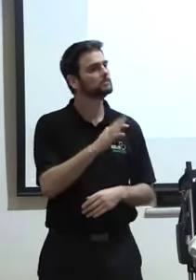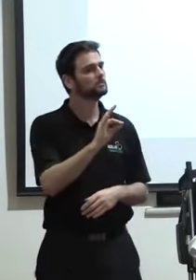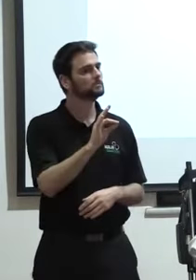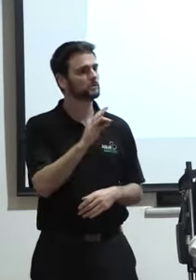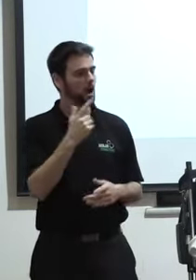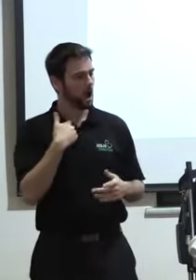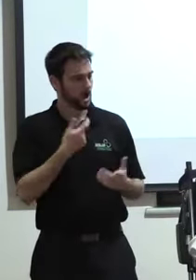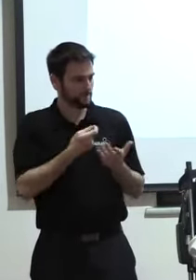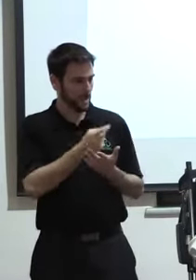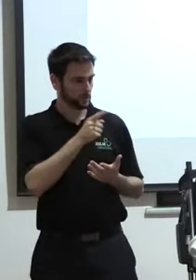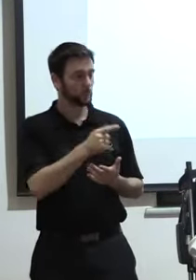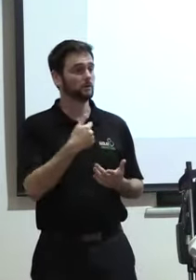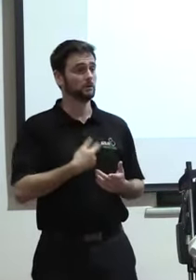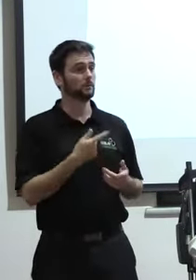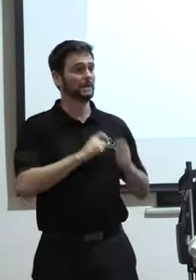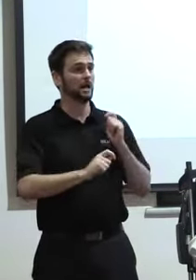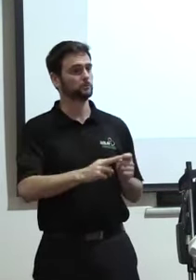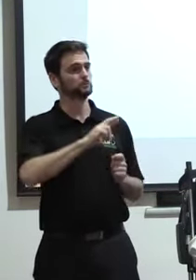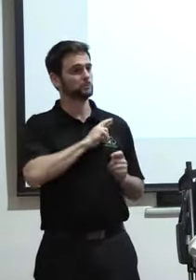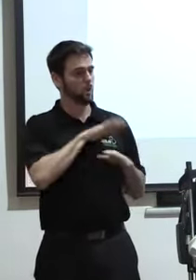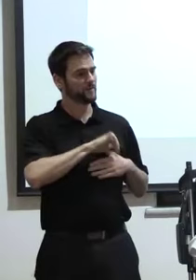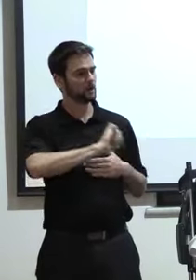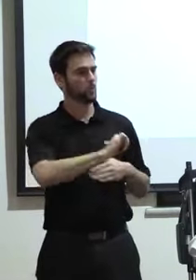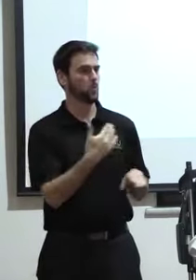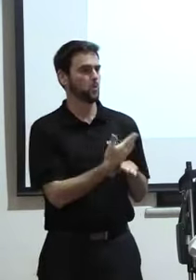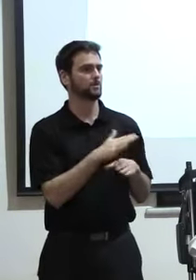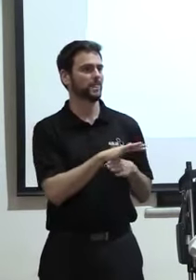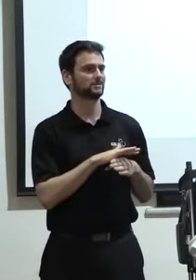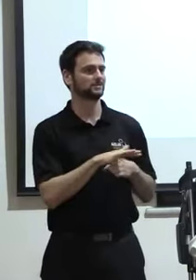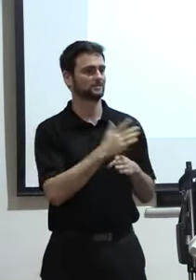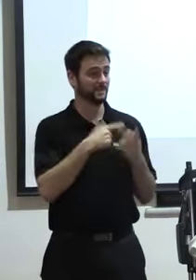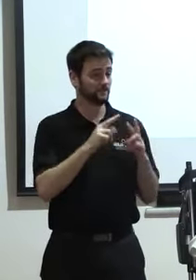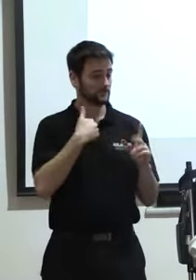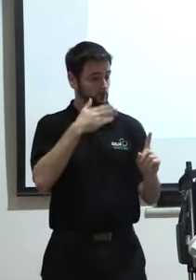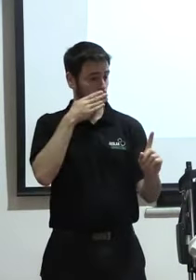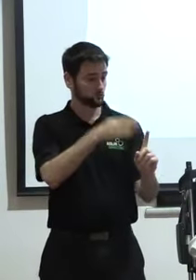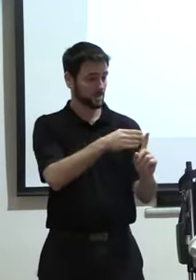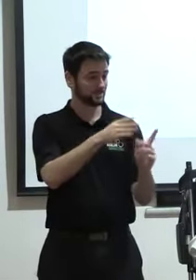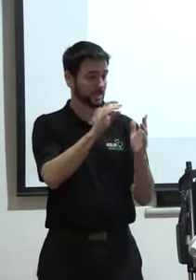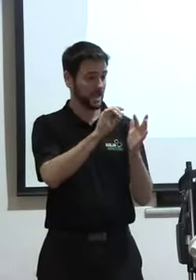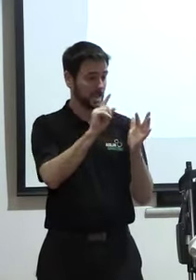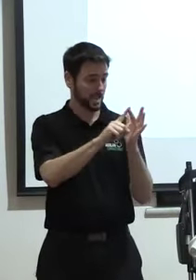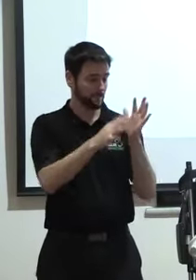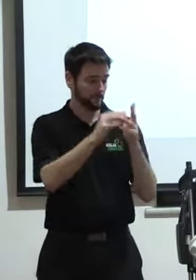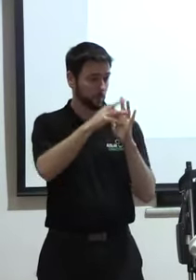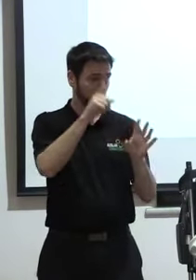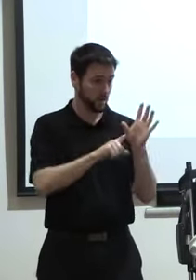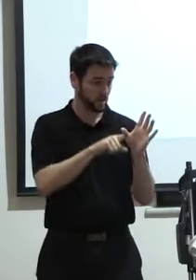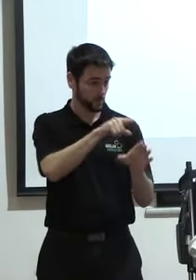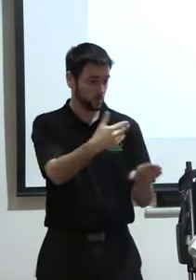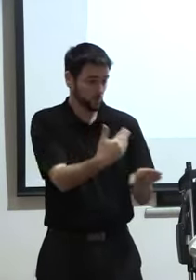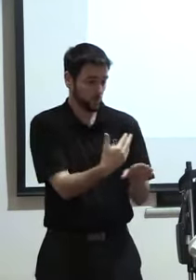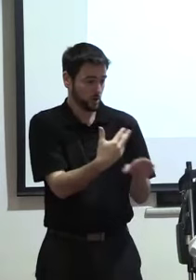for someone. So if you're self-managing and you're directly employing your own staff, you need to make sure that you've got the right